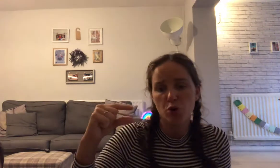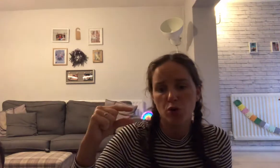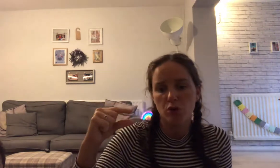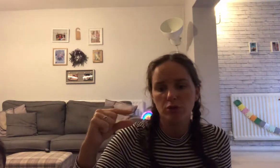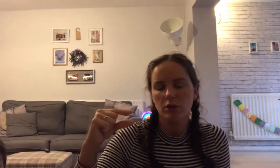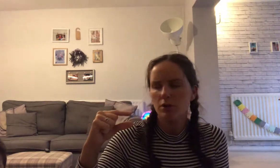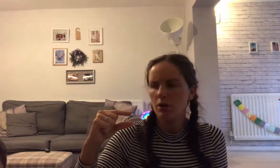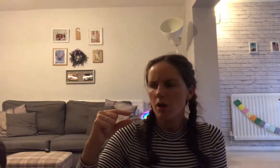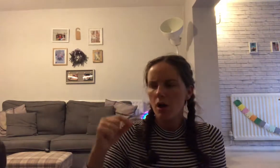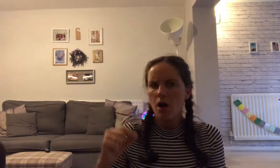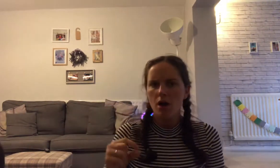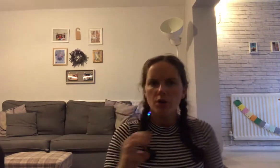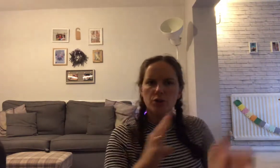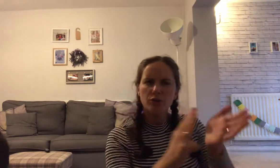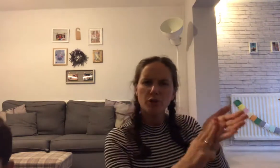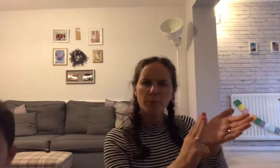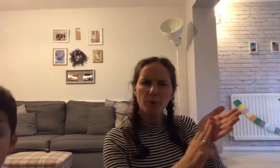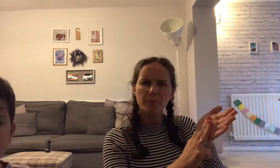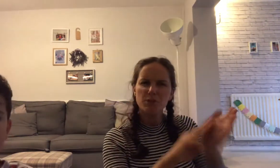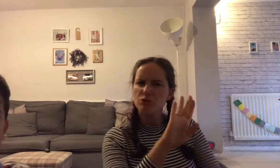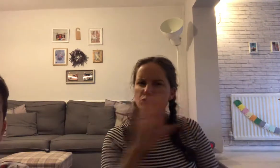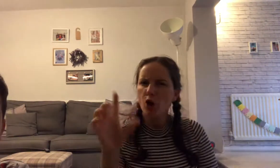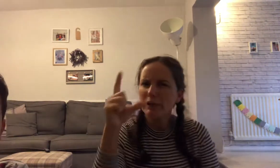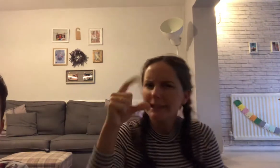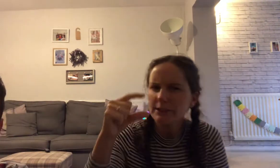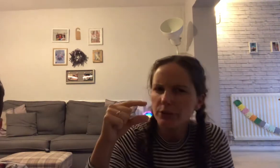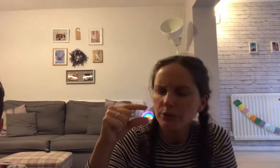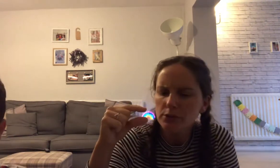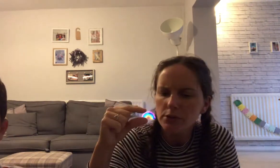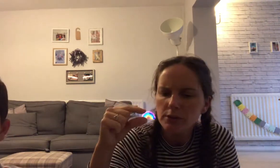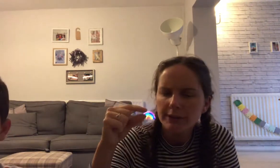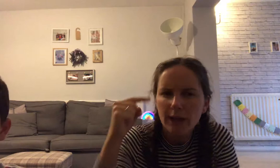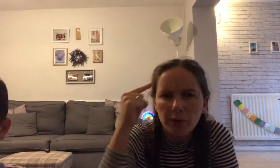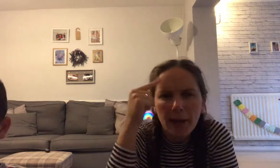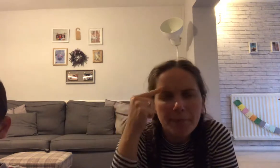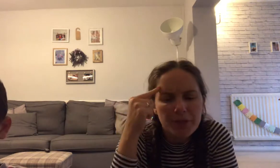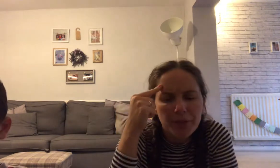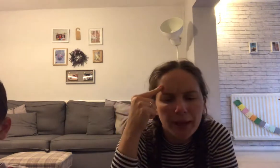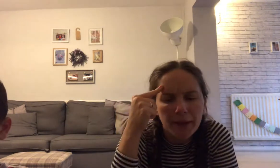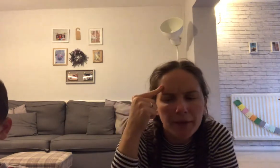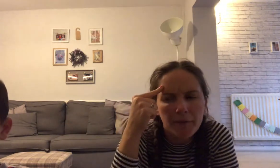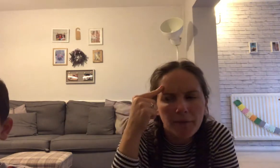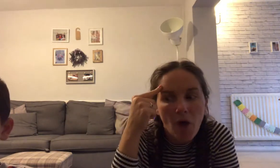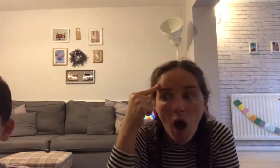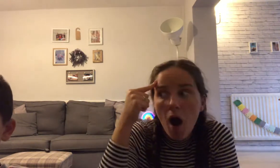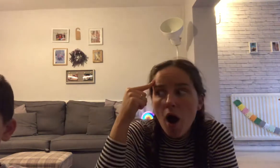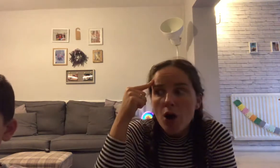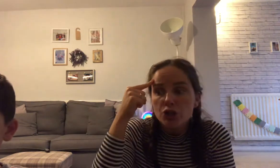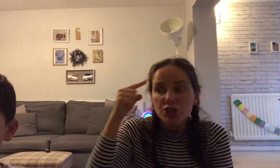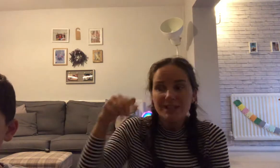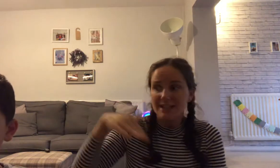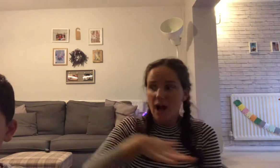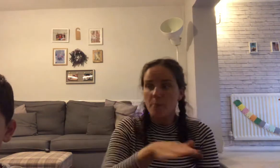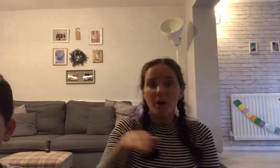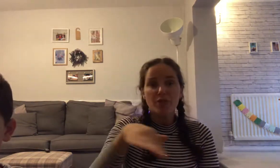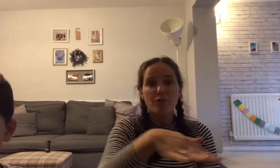small. Your mum's not little. Okay. Now let me think. She's down by the